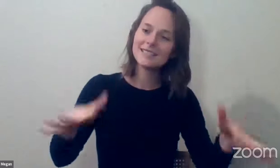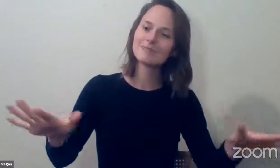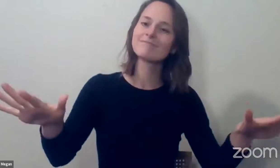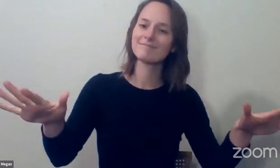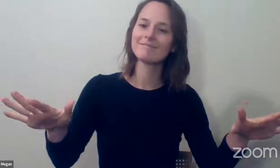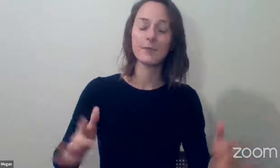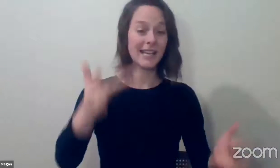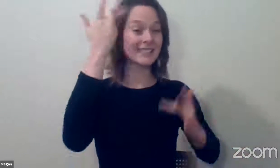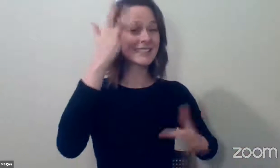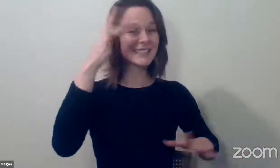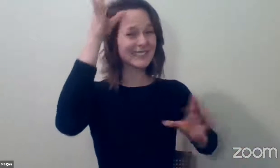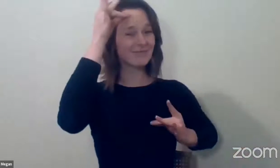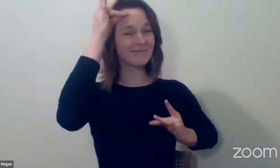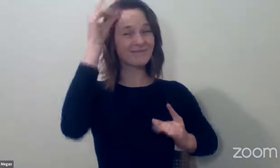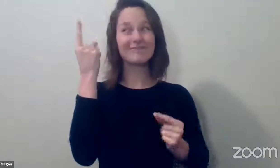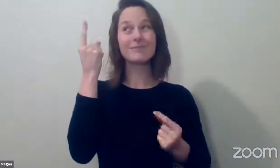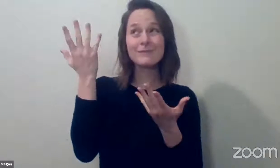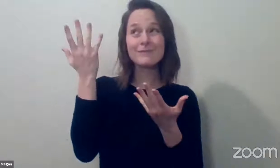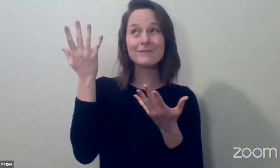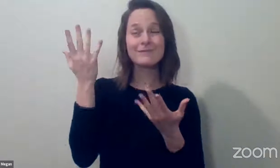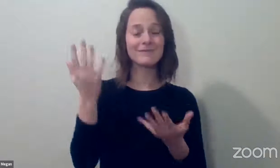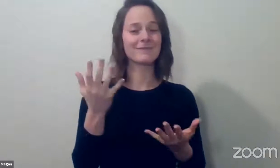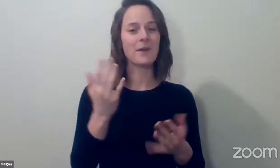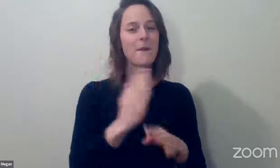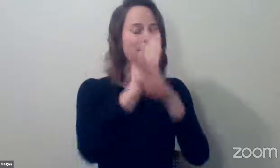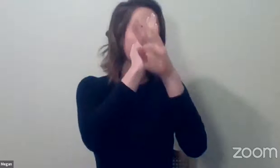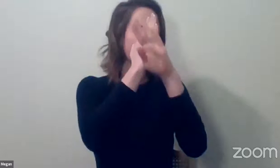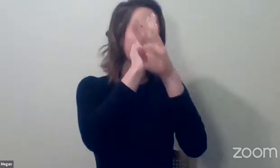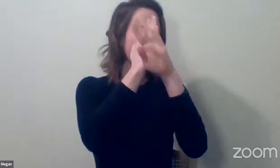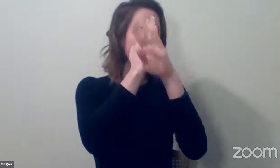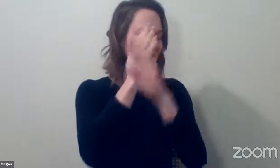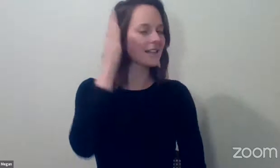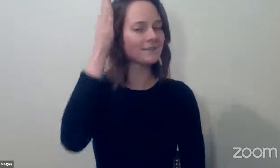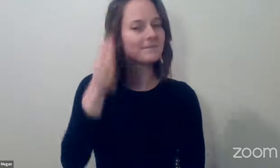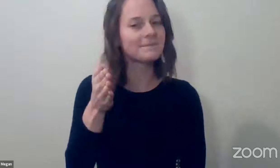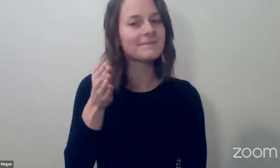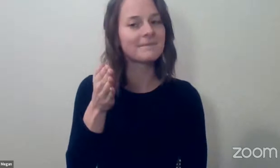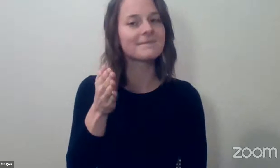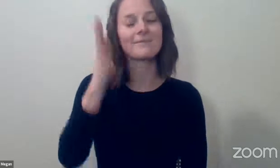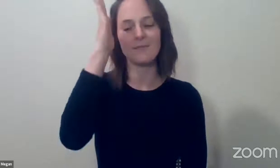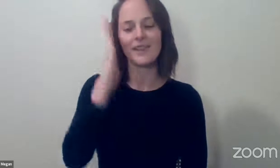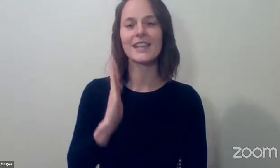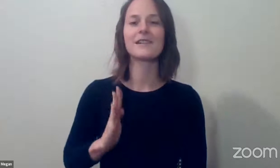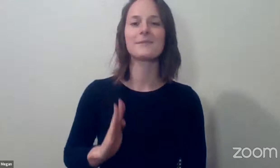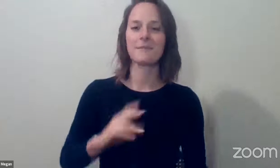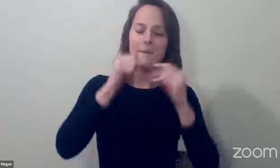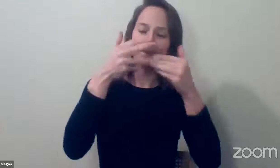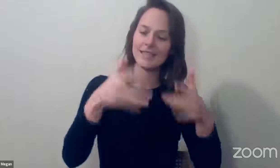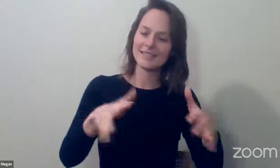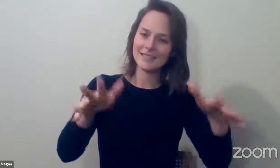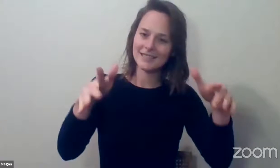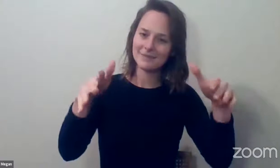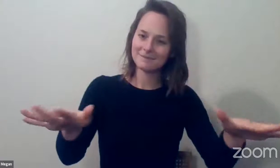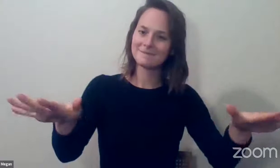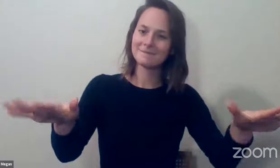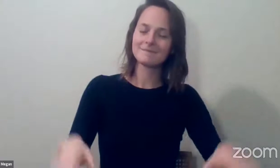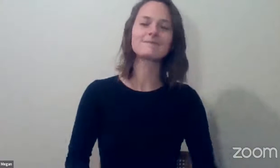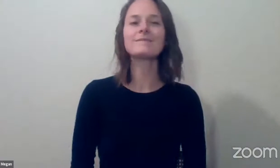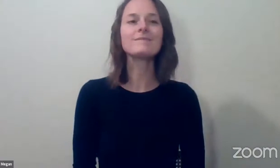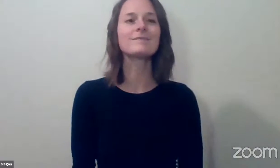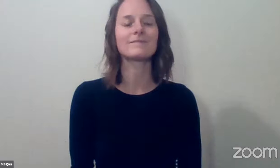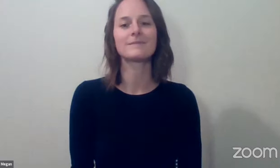Wisconsin, the UP, and lower Michigan. Doing anything outside is refreshing, and doing it with people